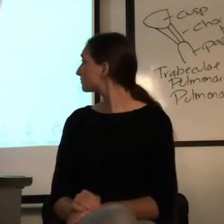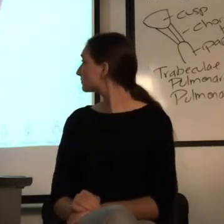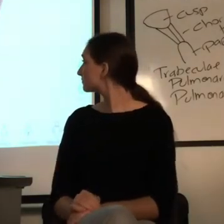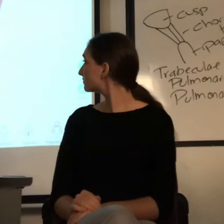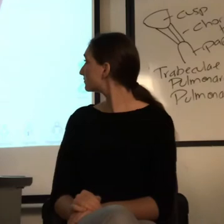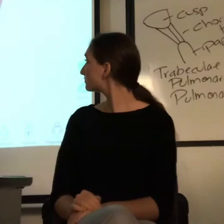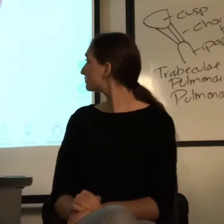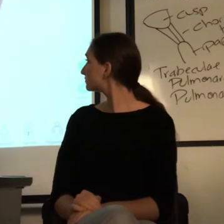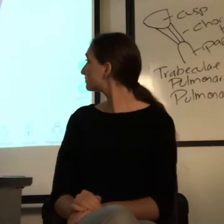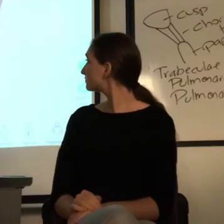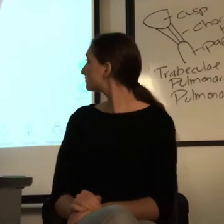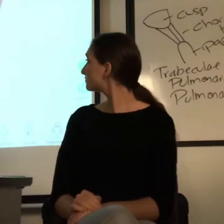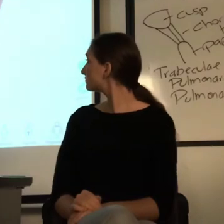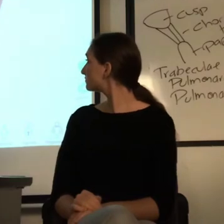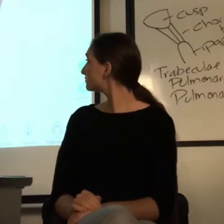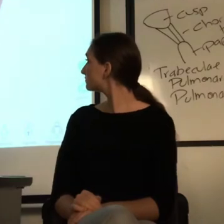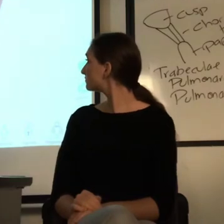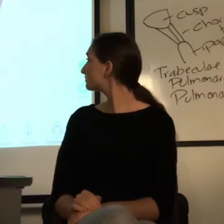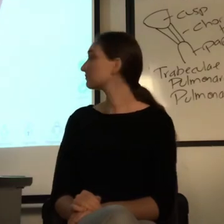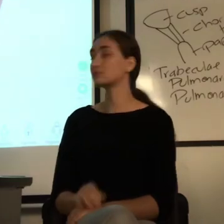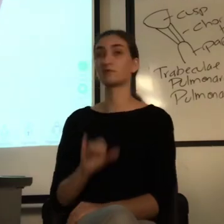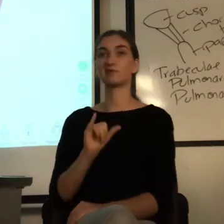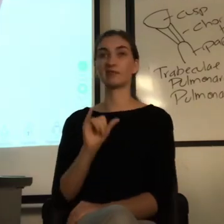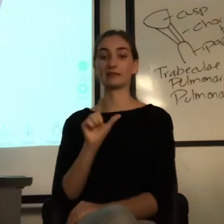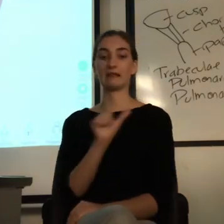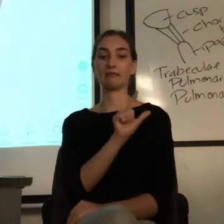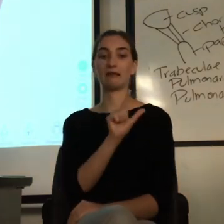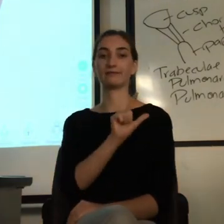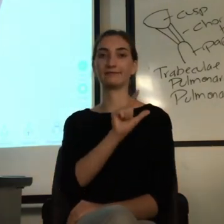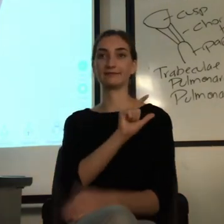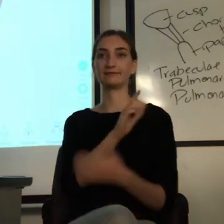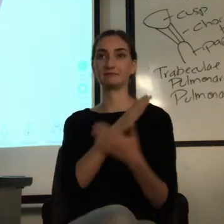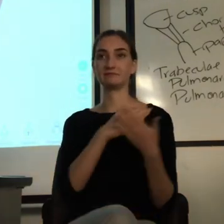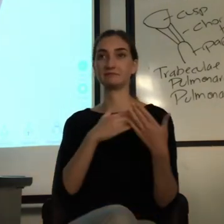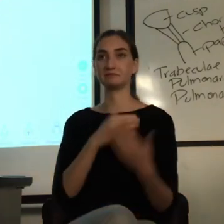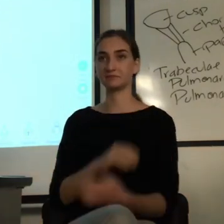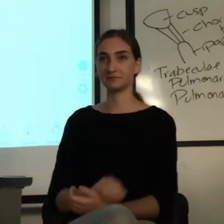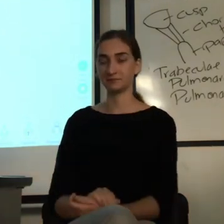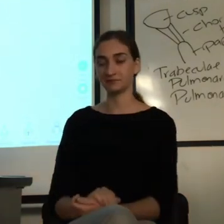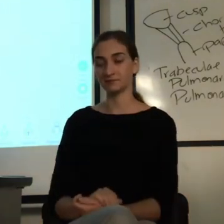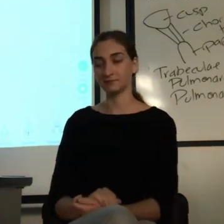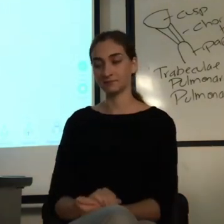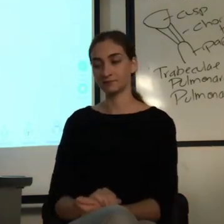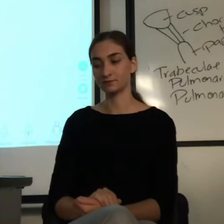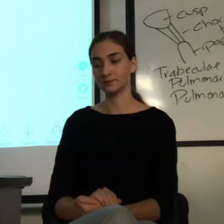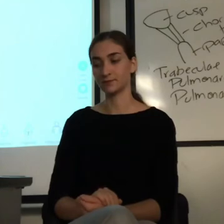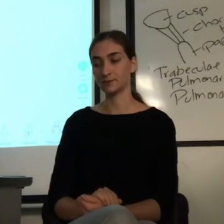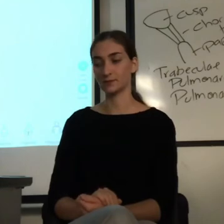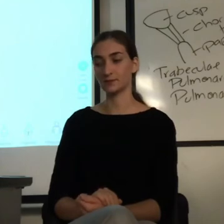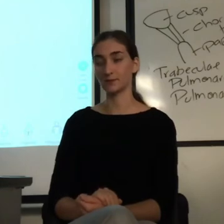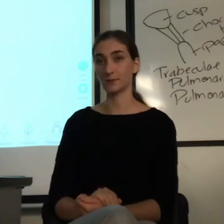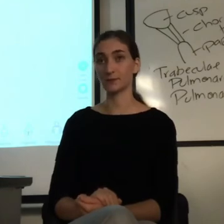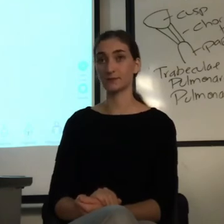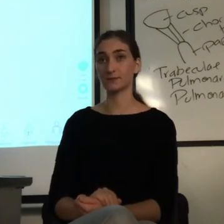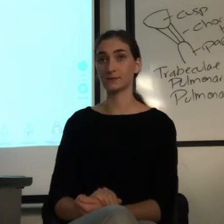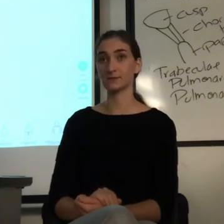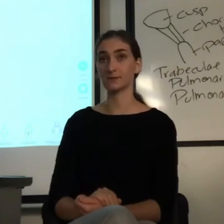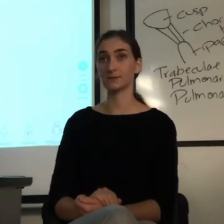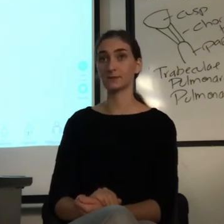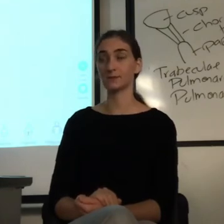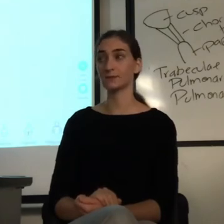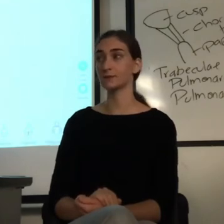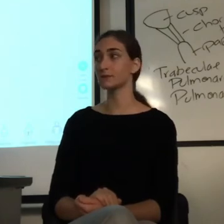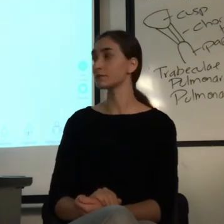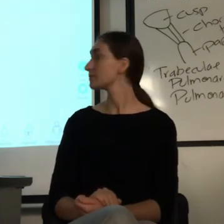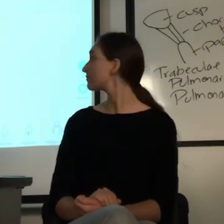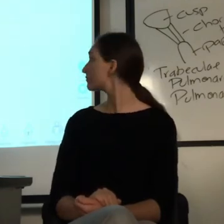Hide that. So that's like the left side. Okay?